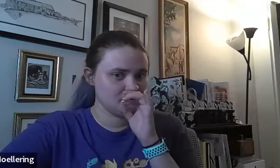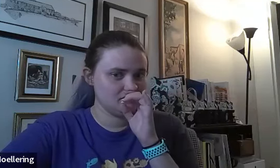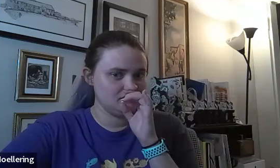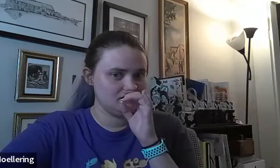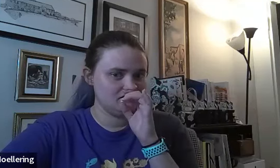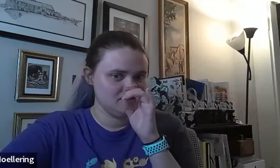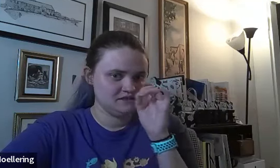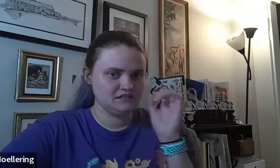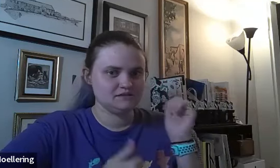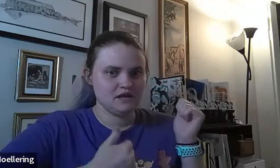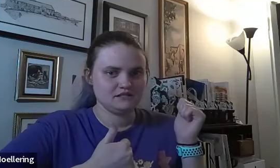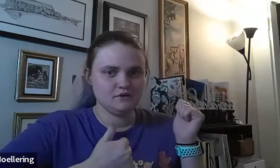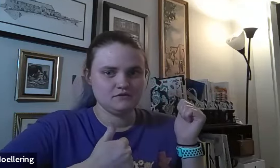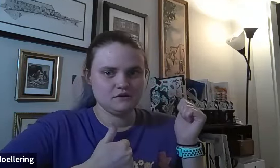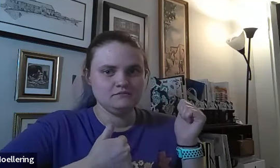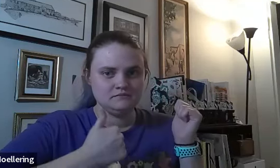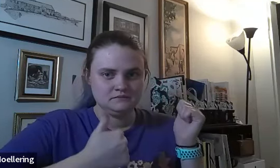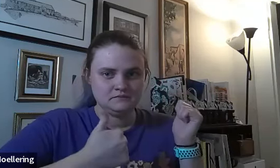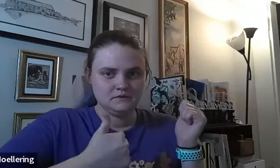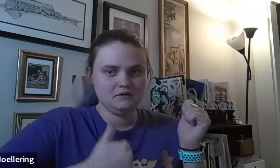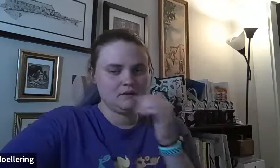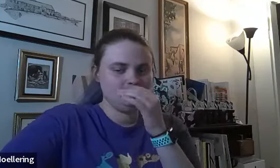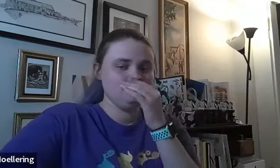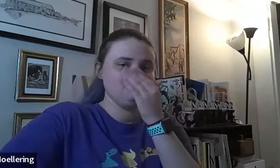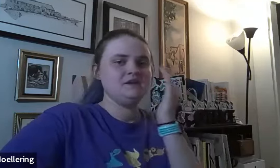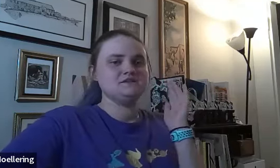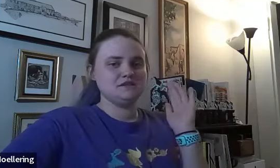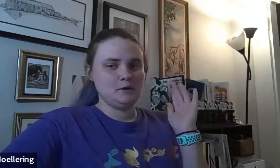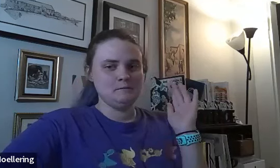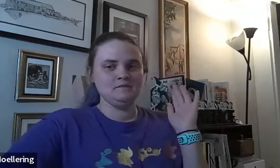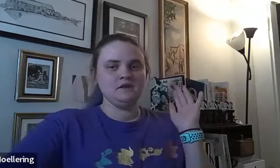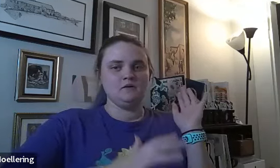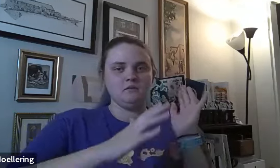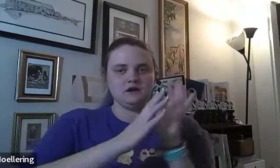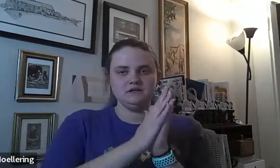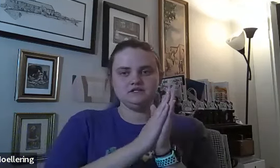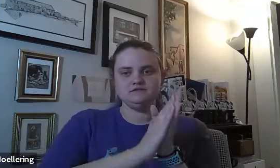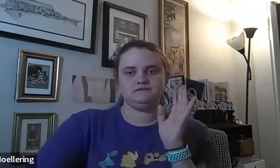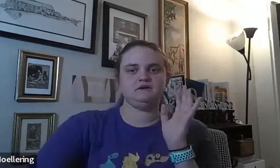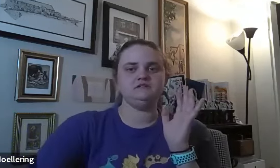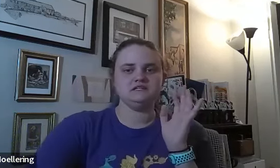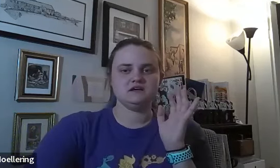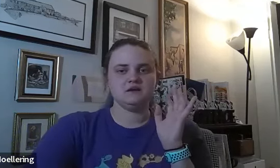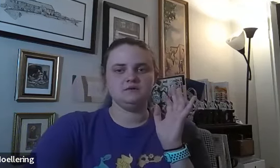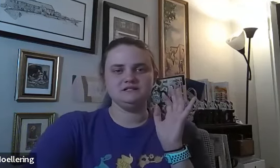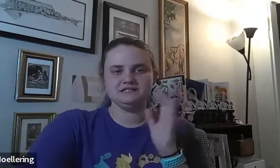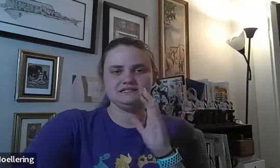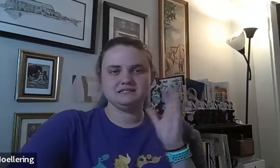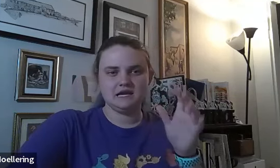y'all? Just to practice both of them? Okay. So what I'm going to do first is I'm going to